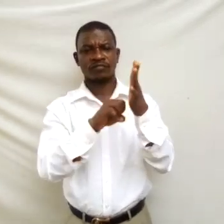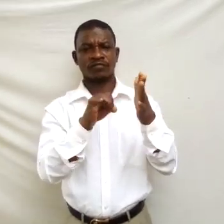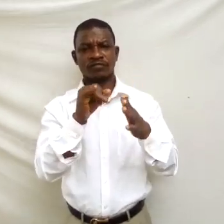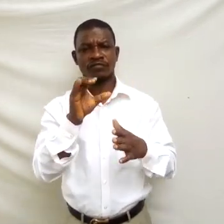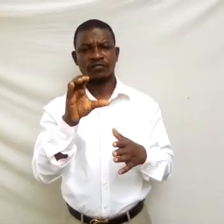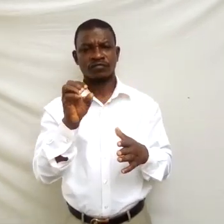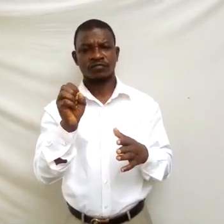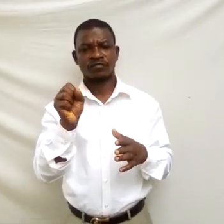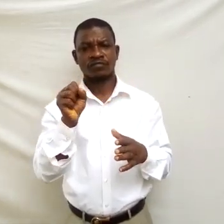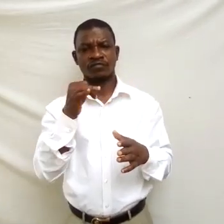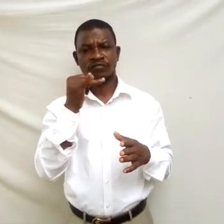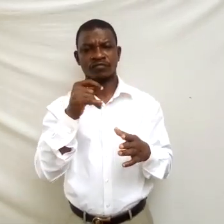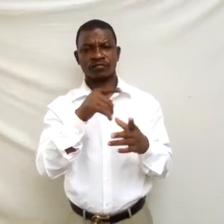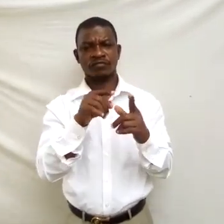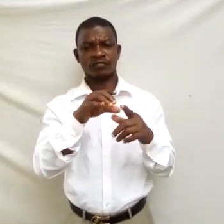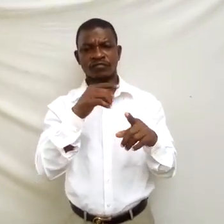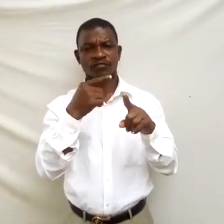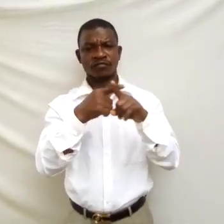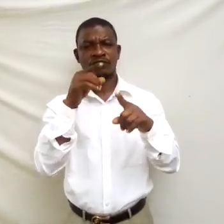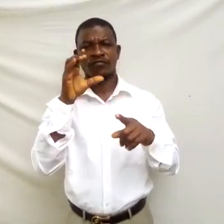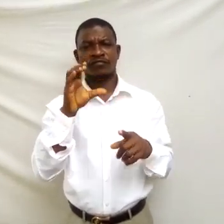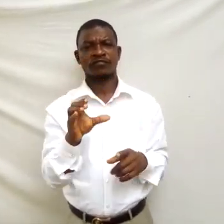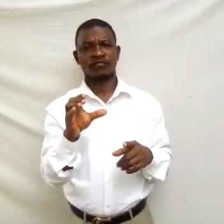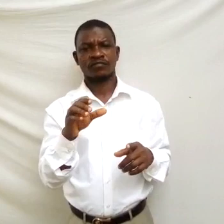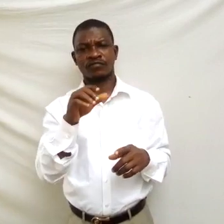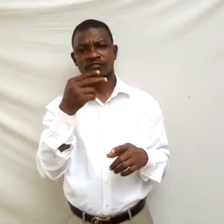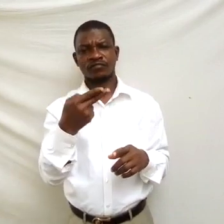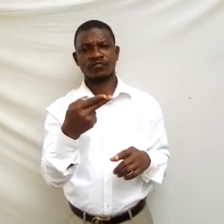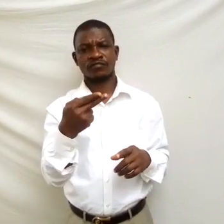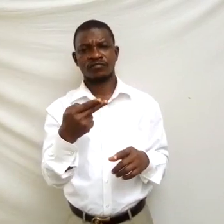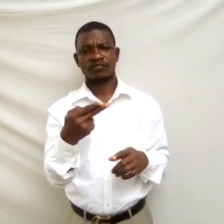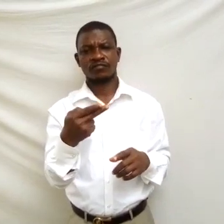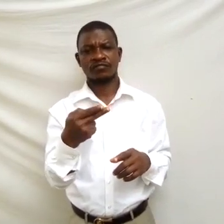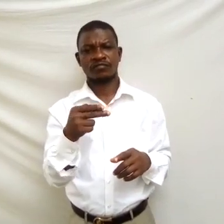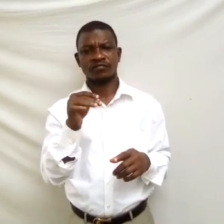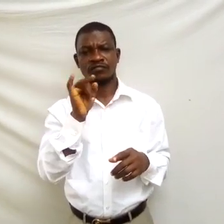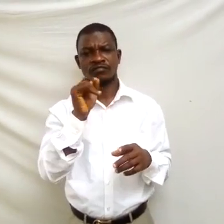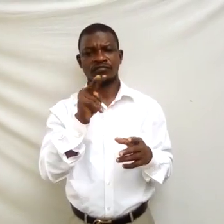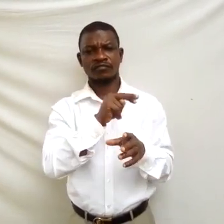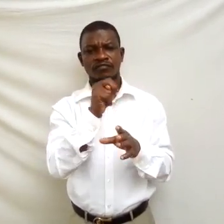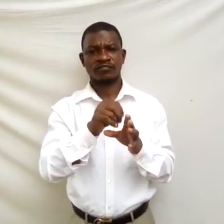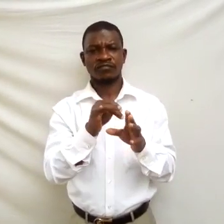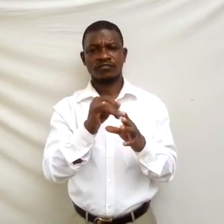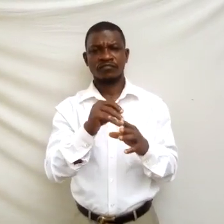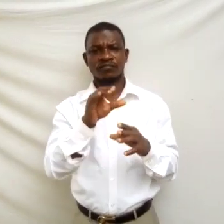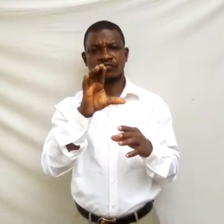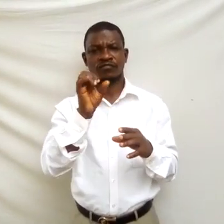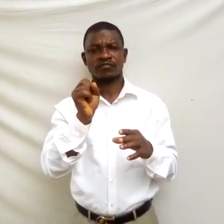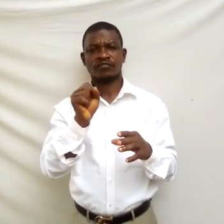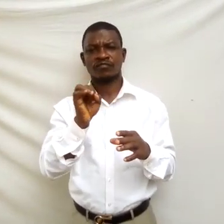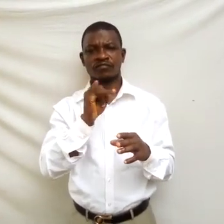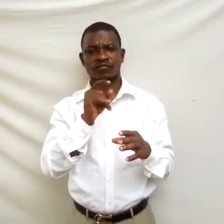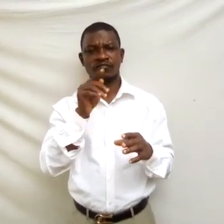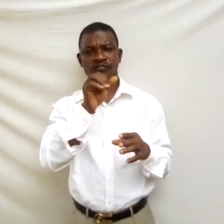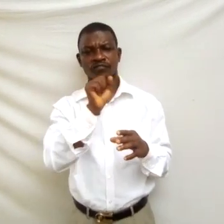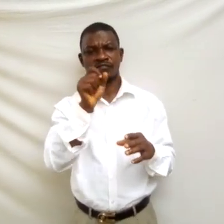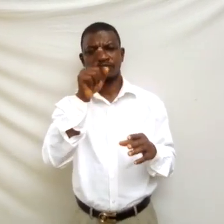x plus c. H, integral of cosec square ax